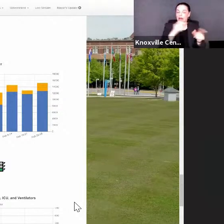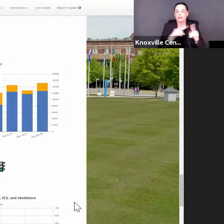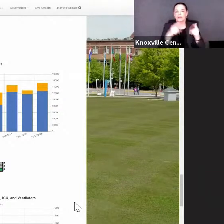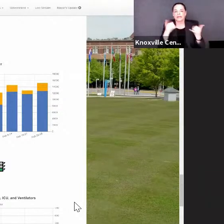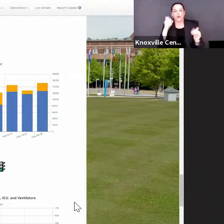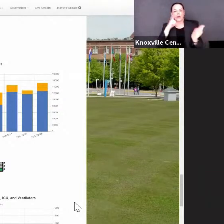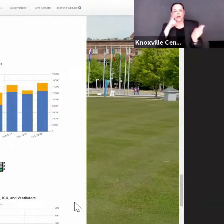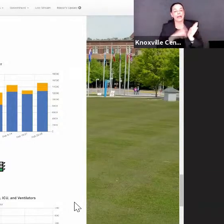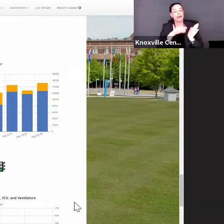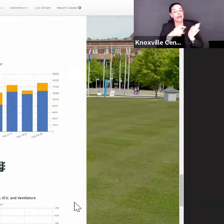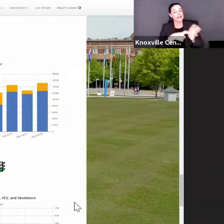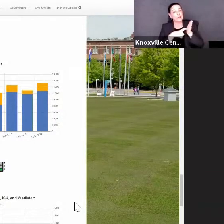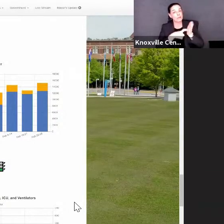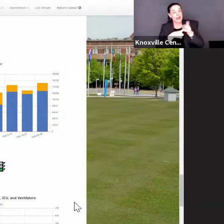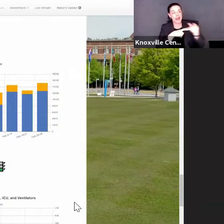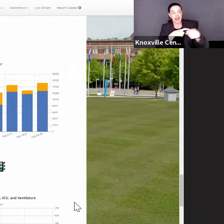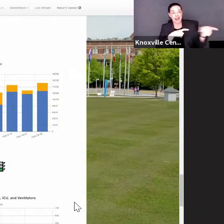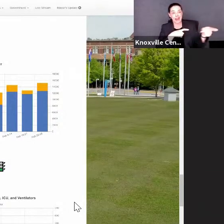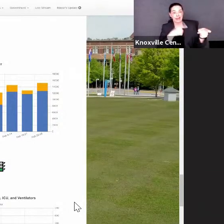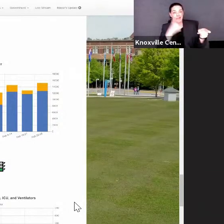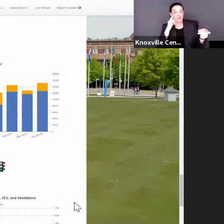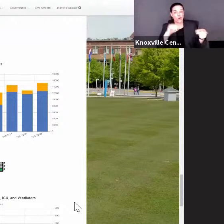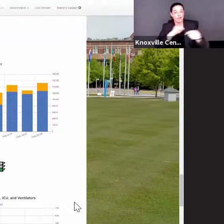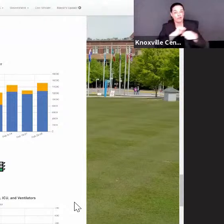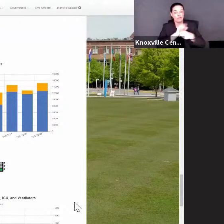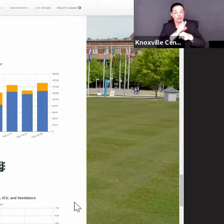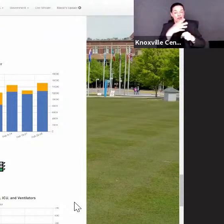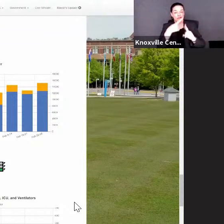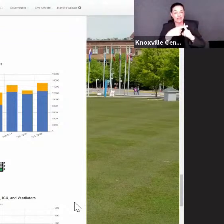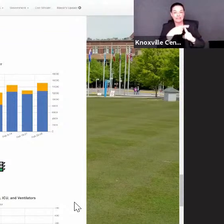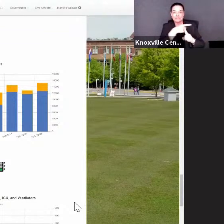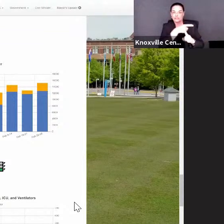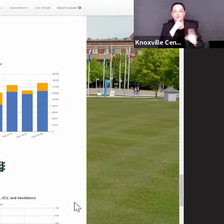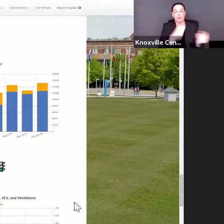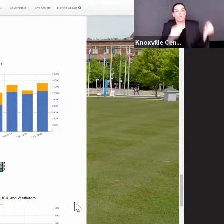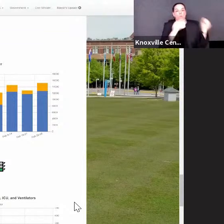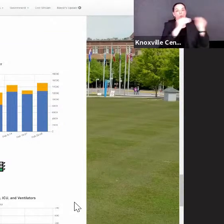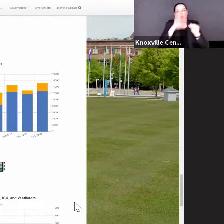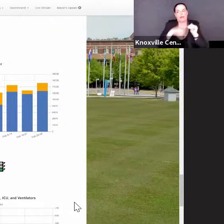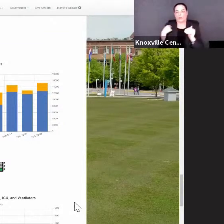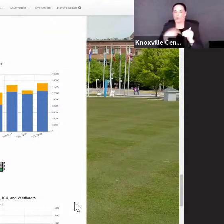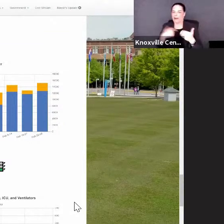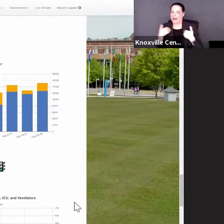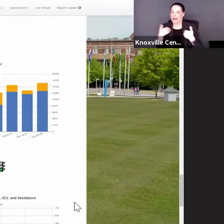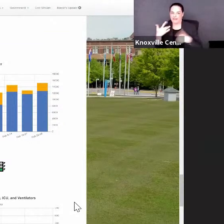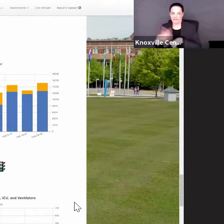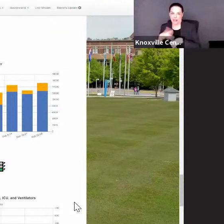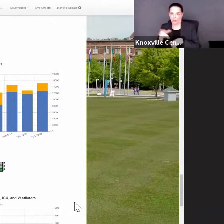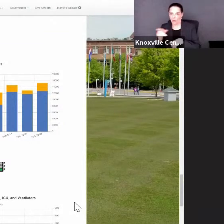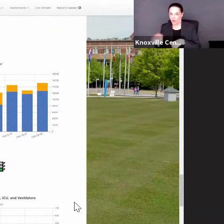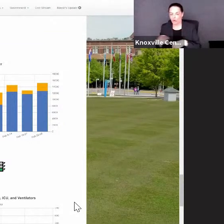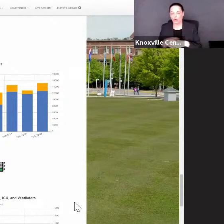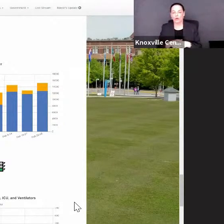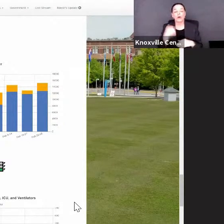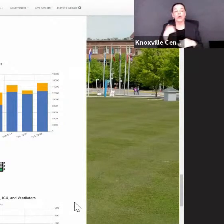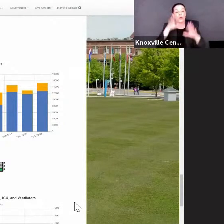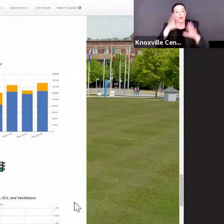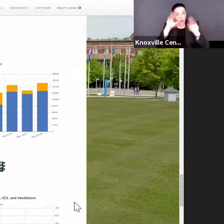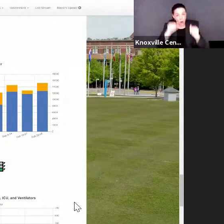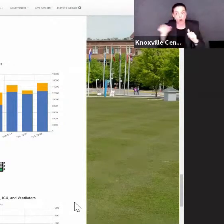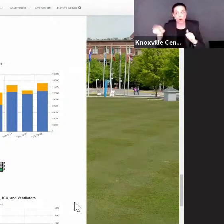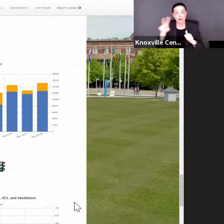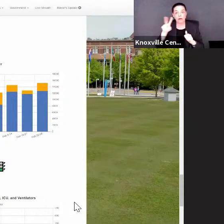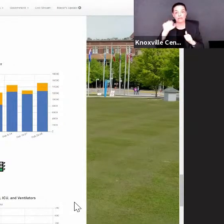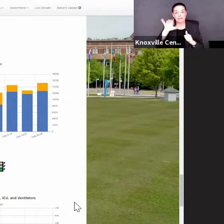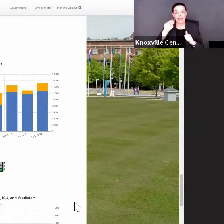that demand for this vaccine continues to dramatically outpace the supply. While we are hopeful that vaccine availability